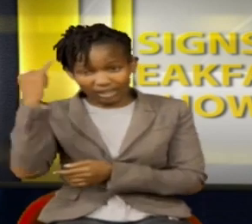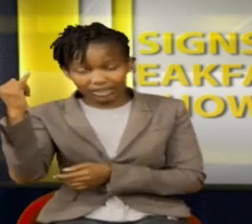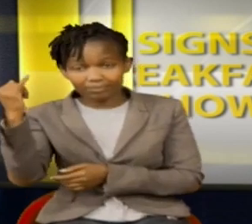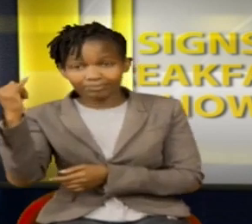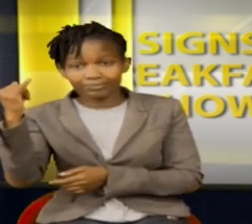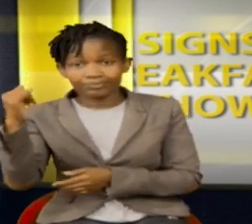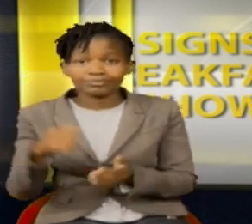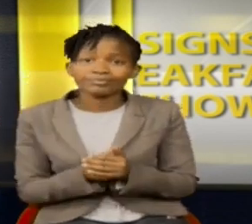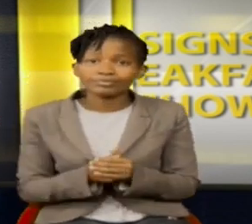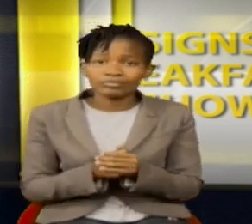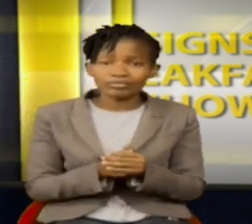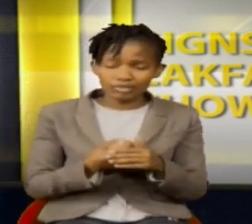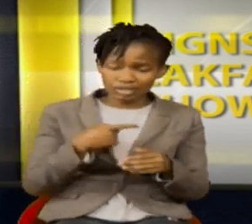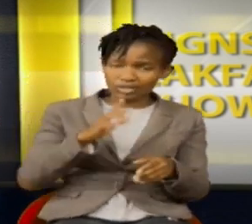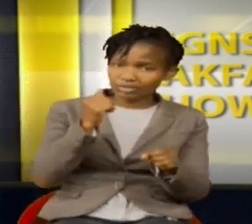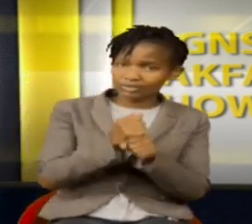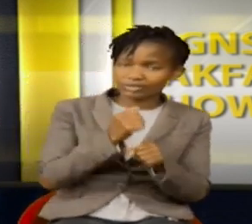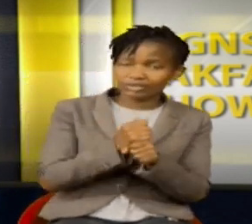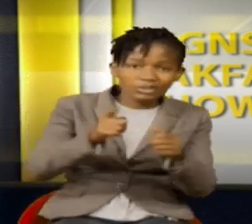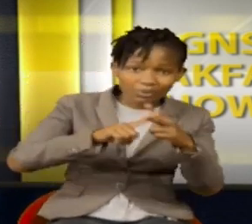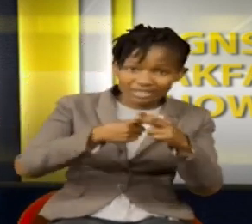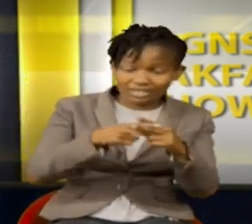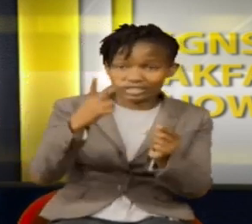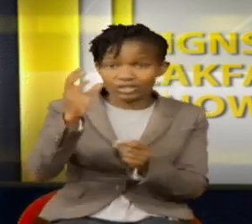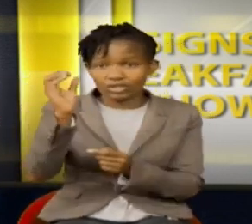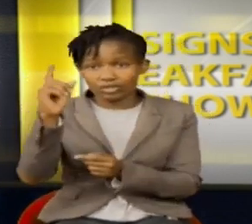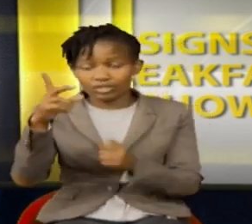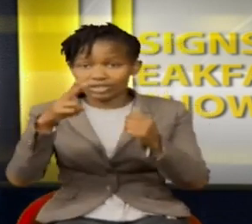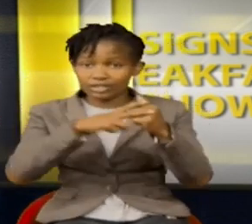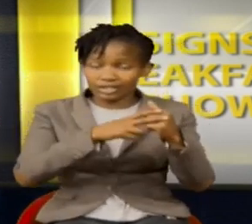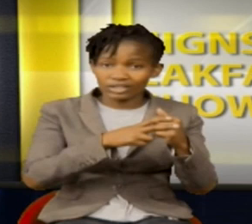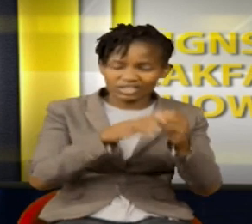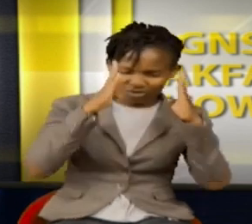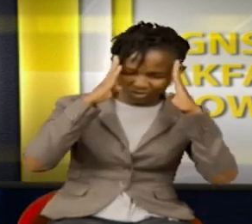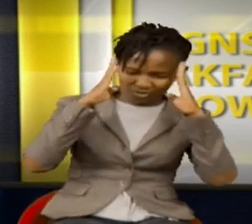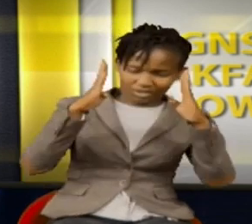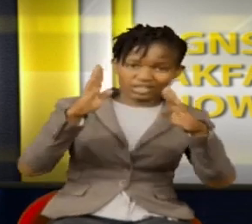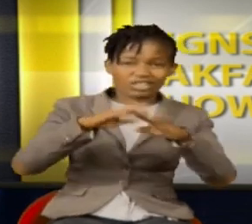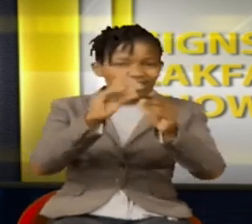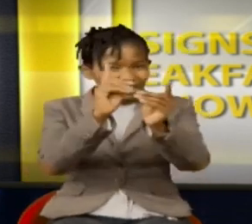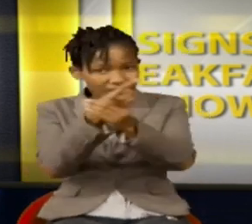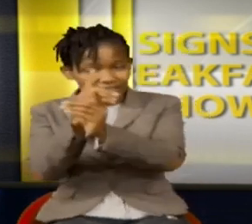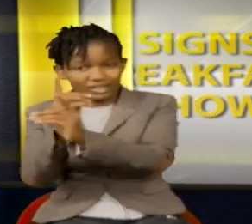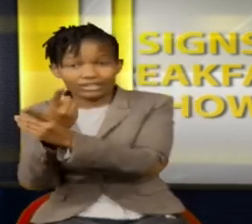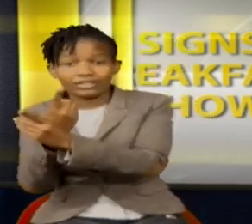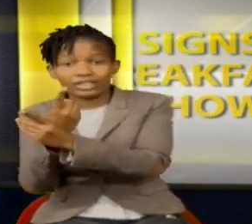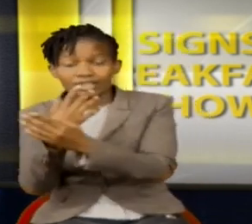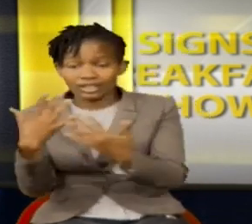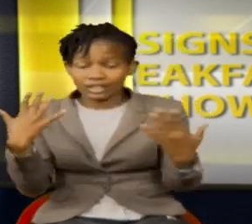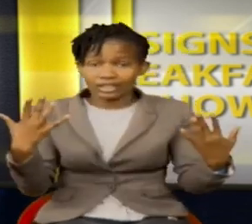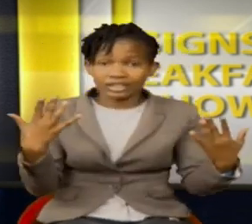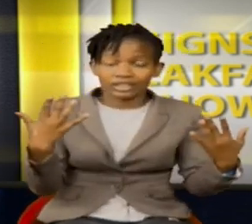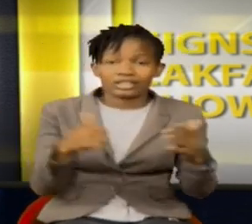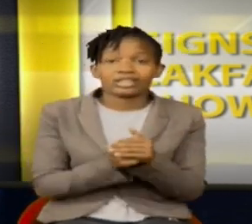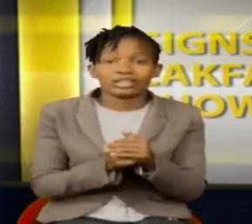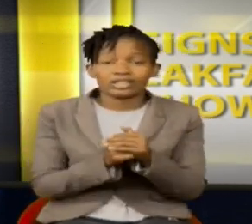Yako, we kicked it off in 2017, and that one is focused on something very different. It's focused on youth